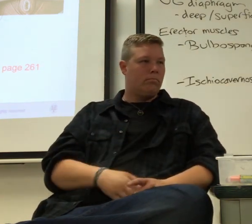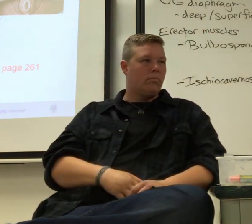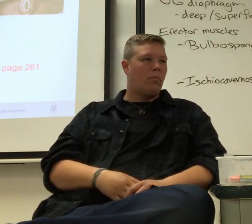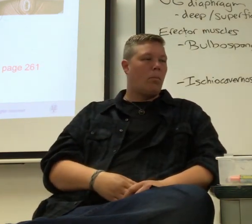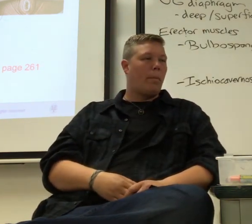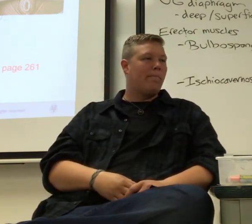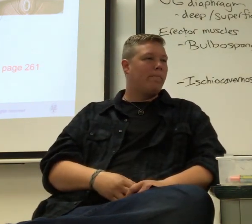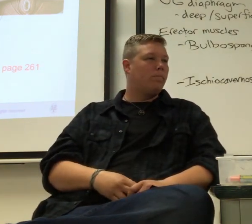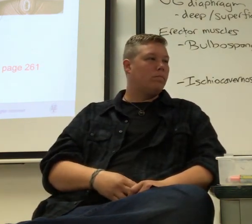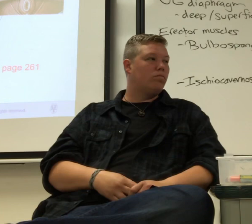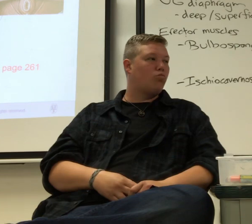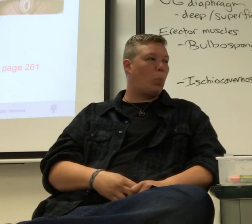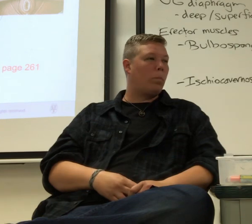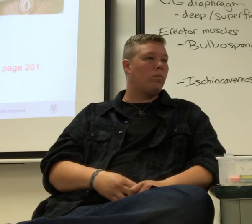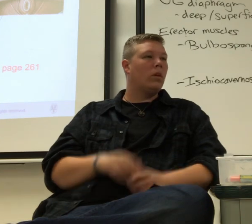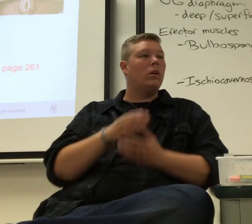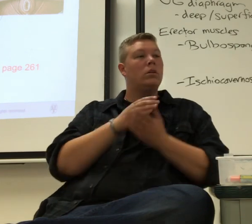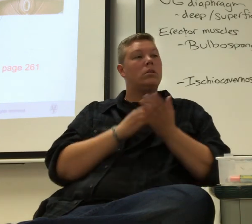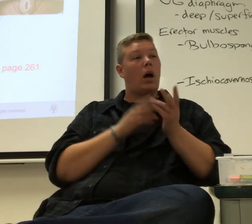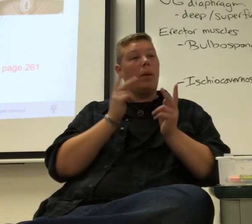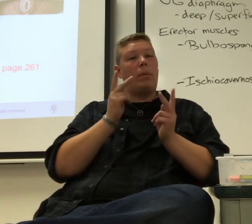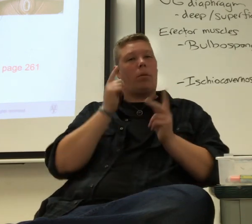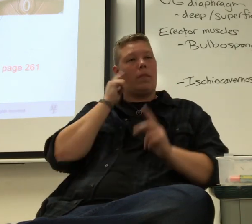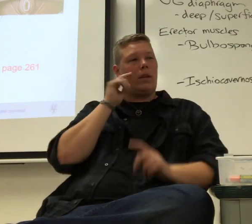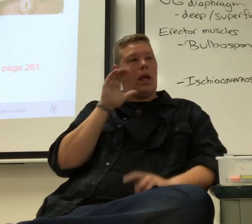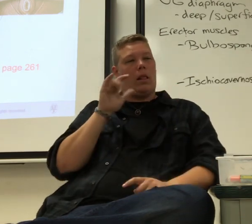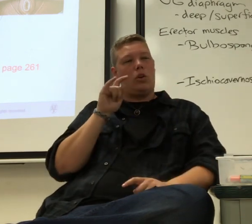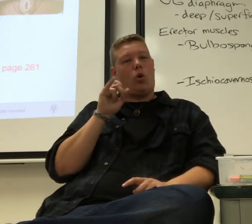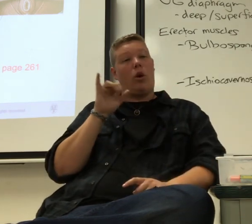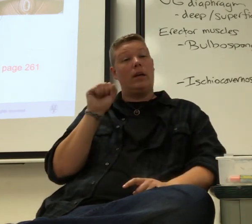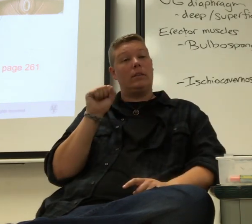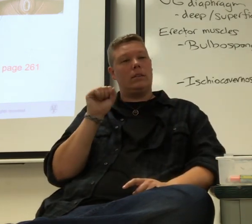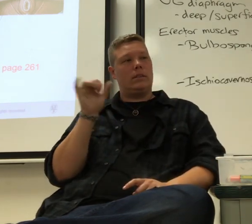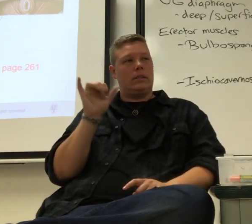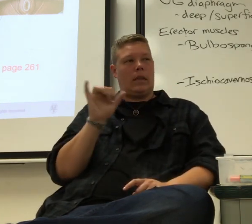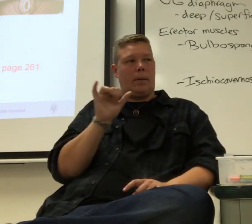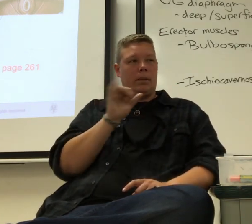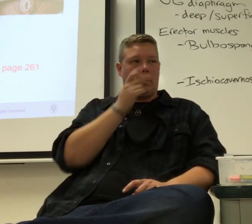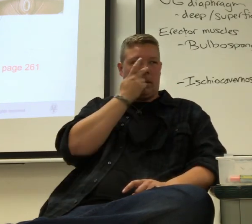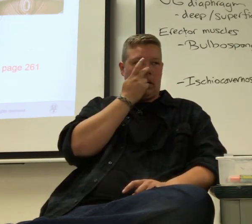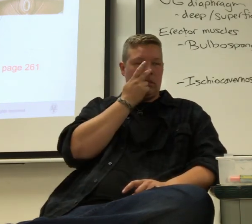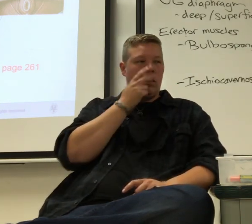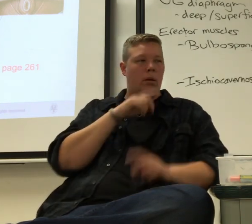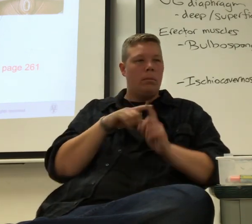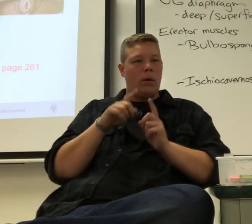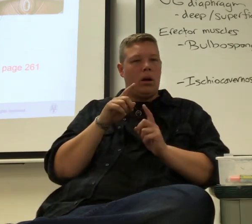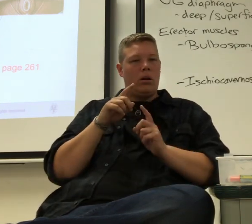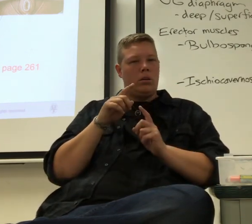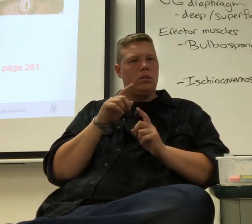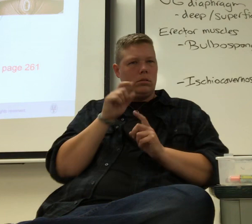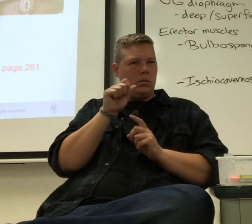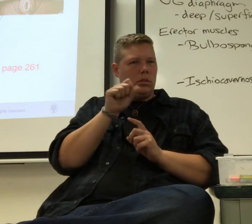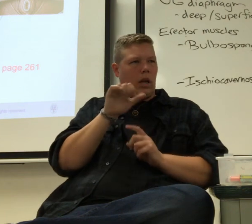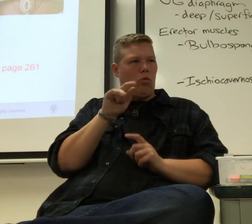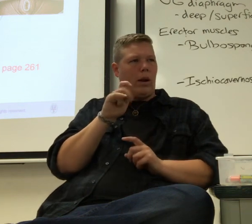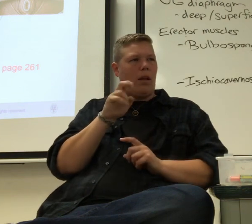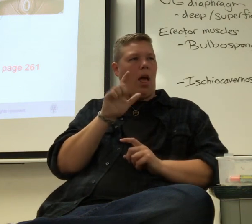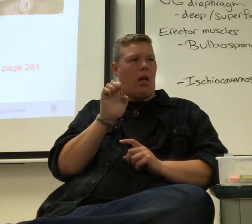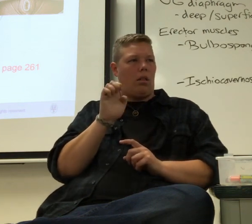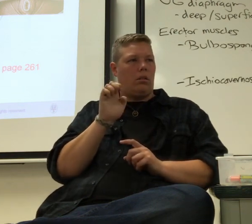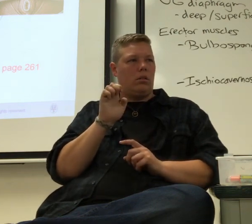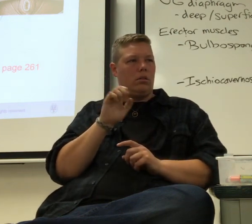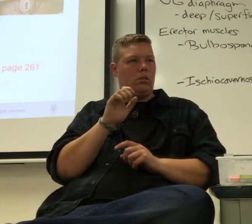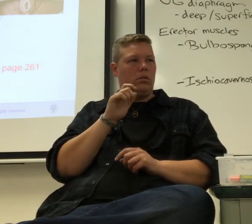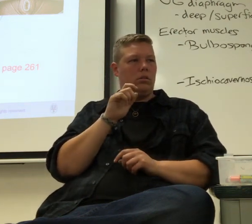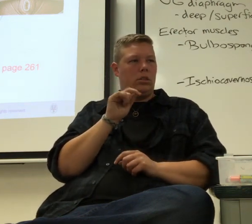Some people think that the clitoris is like the male penis. Well, it's erectile tissue, but the male penis carries